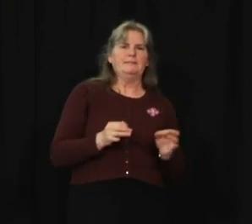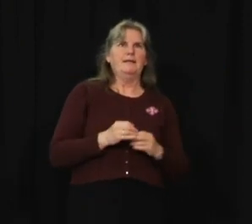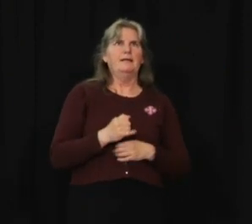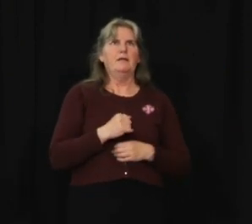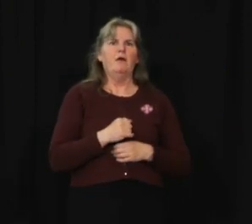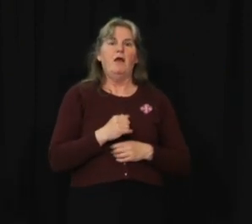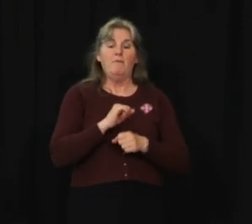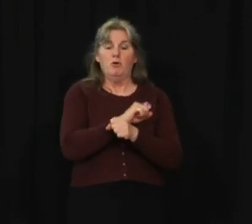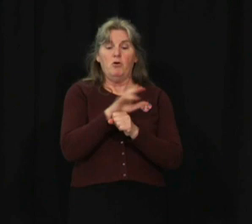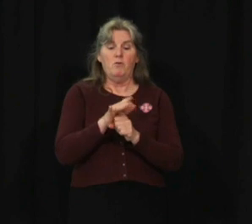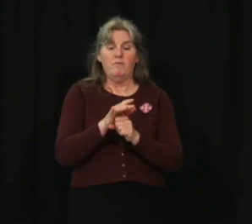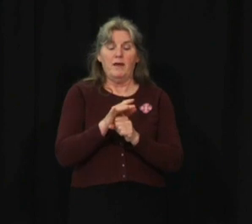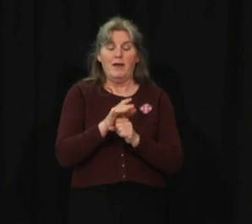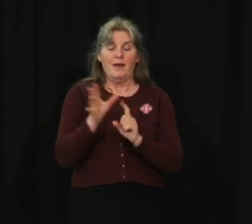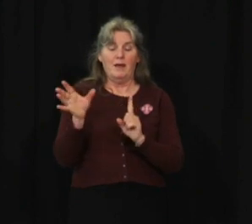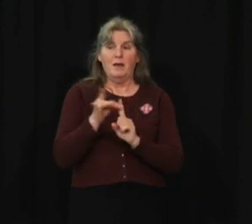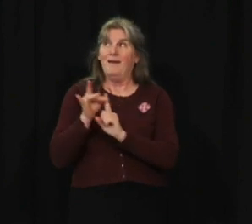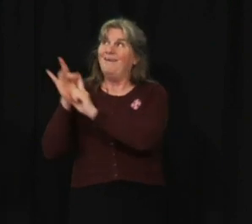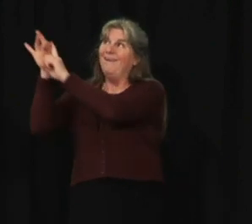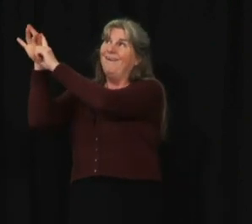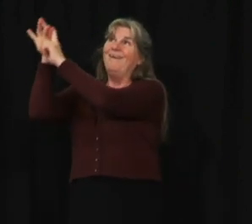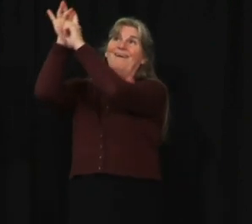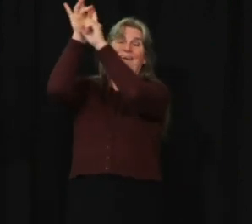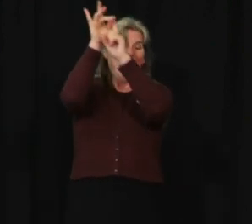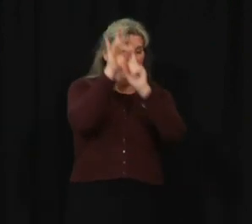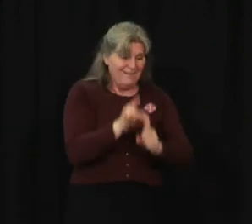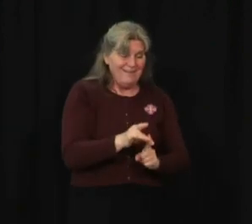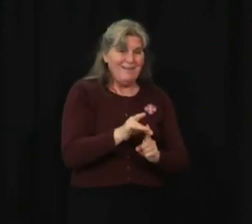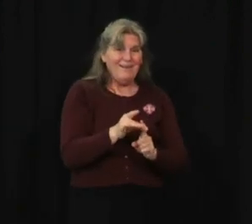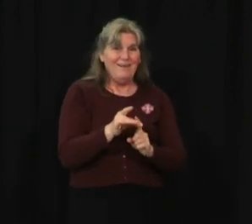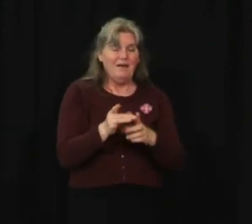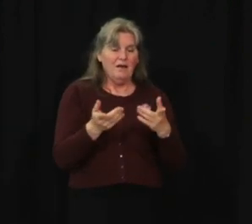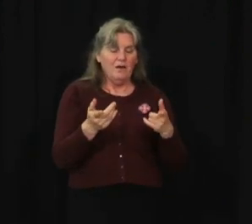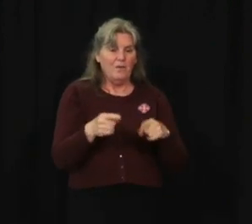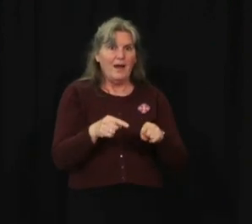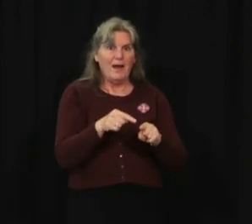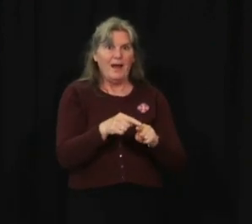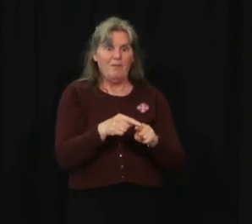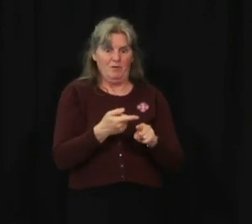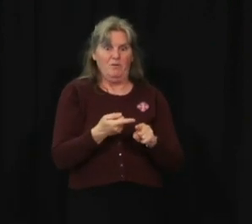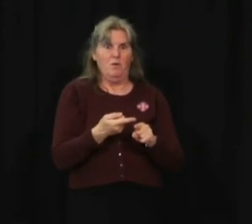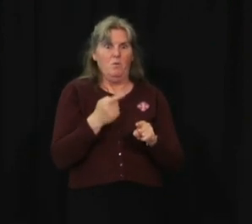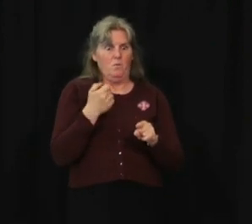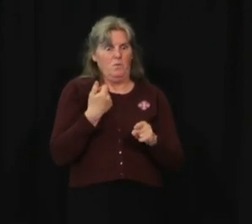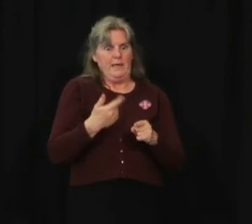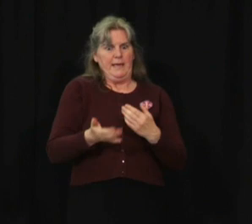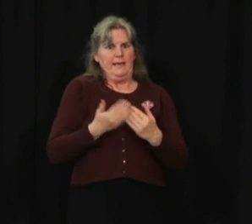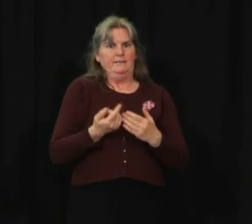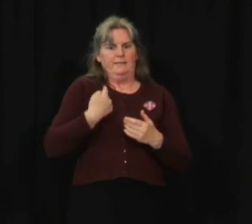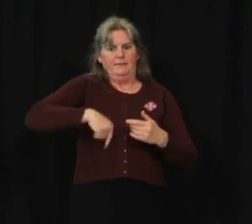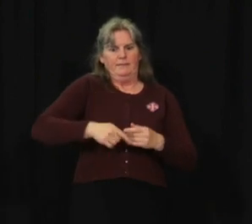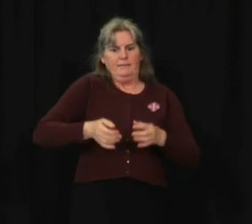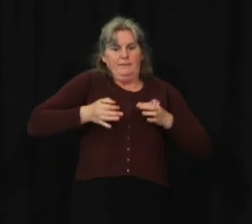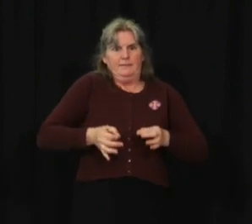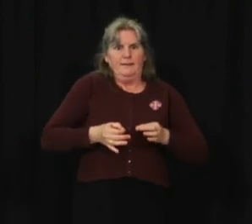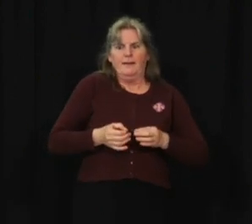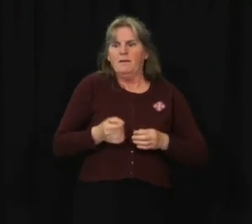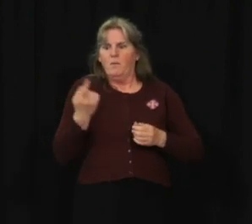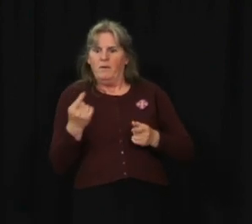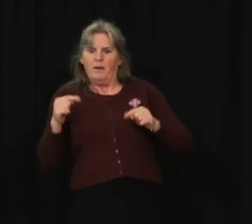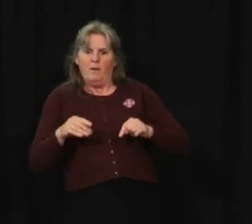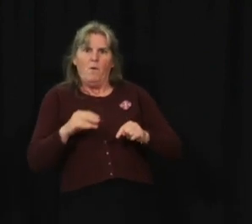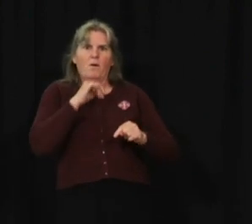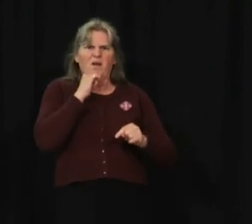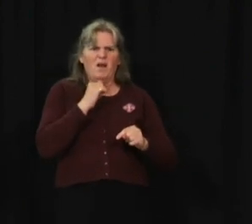based on the epidemiology south of the provinces? That's never going to be a black and white. It's going to be a kind